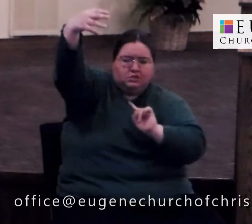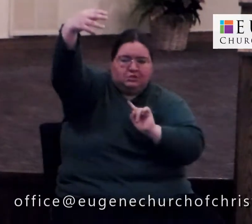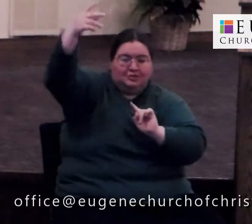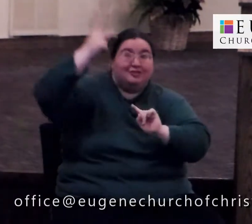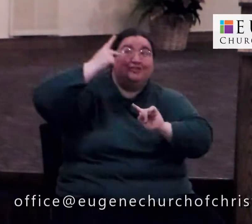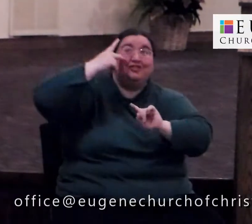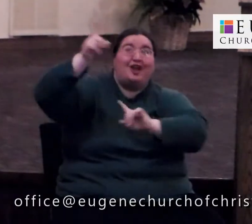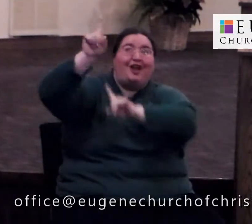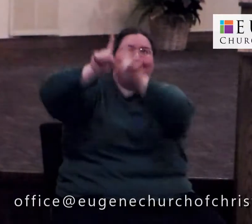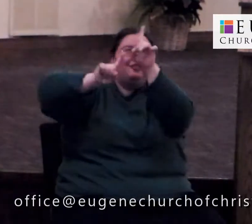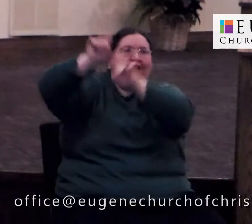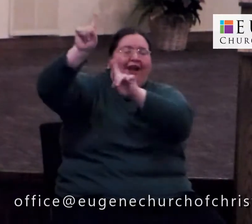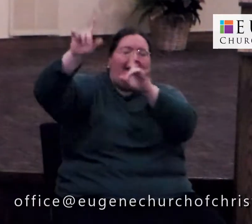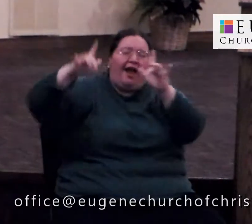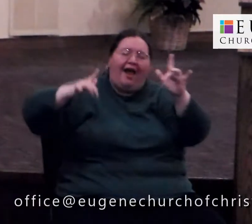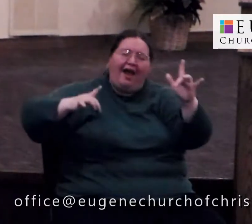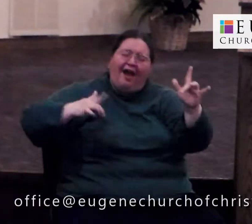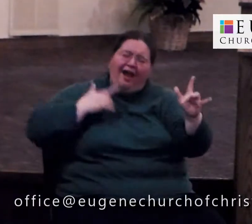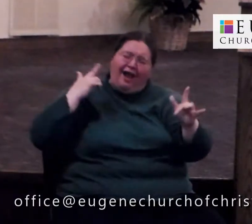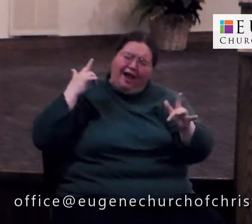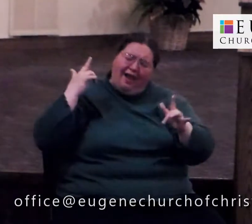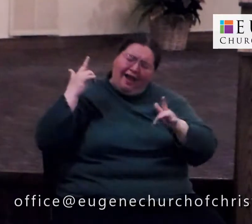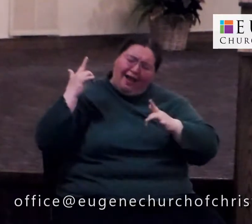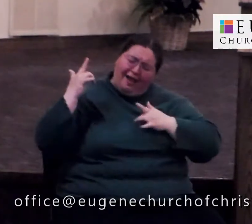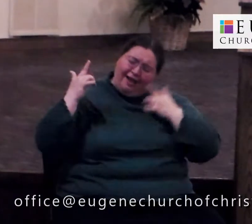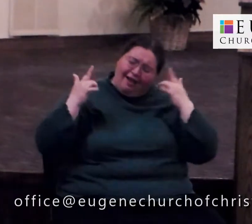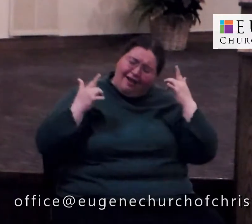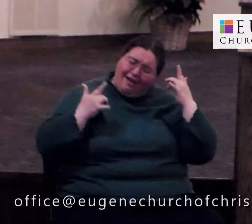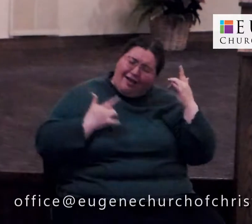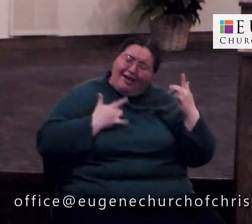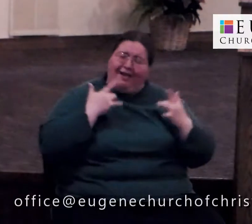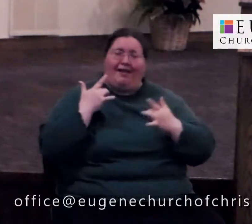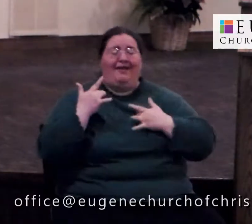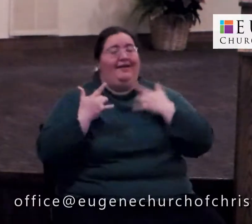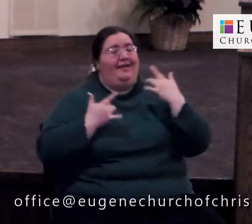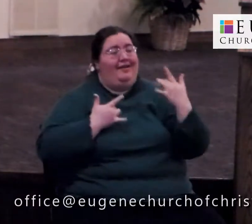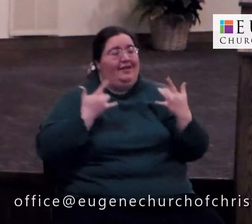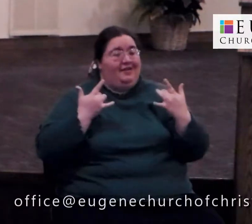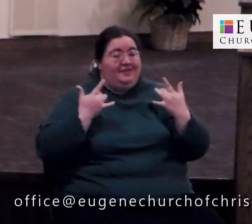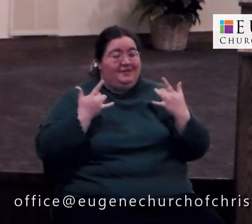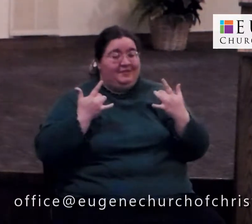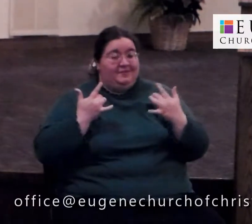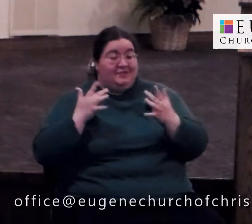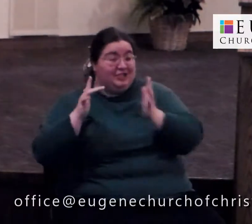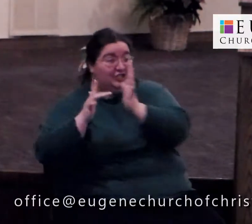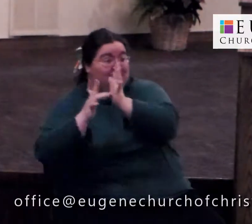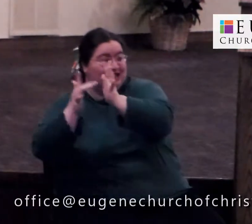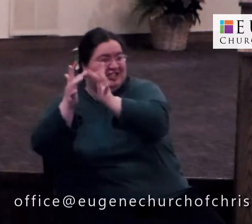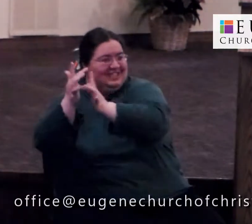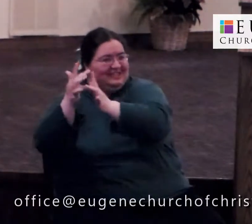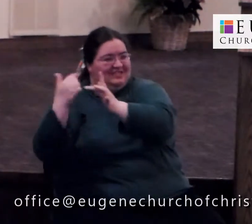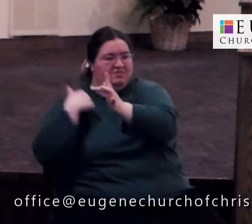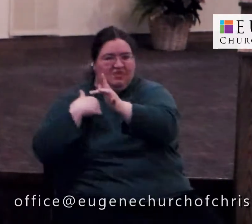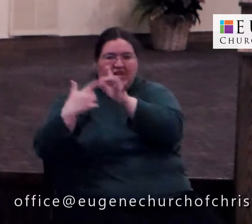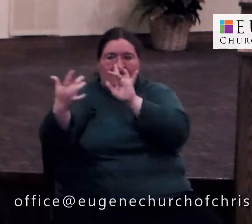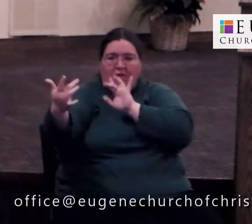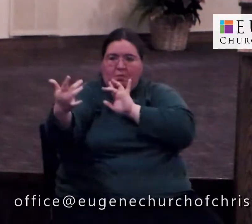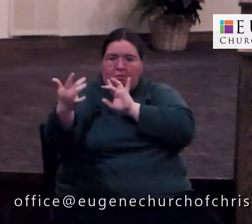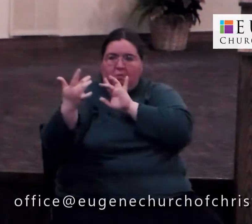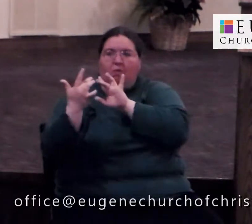were overjoyed. When we come into contact with Jesus, when we finally find him as we seek him, our